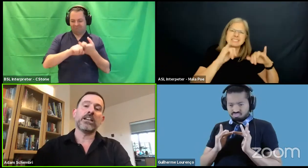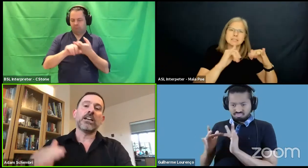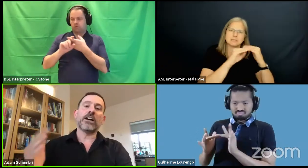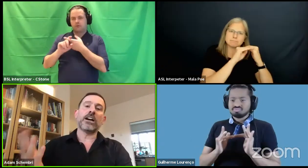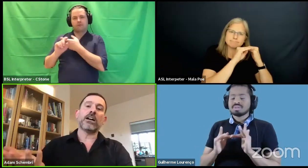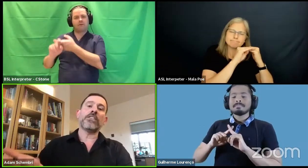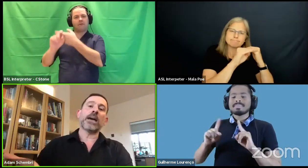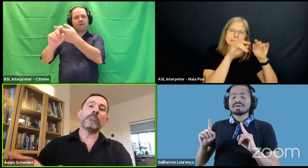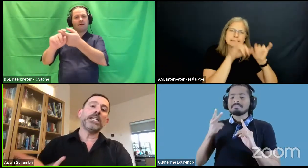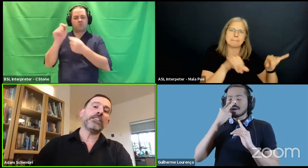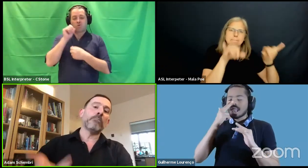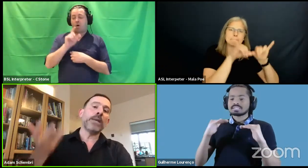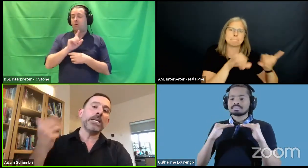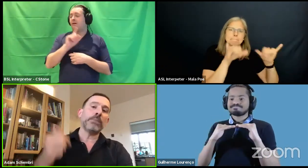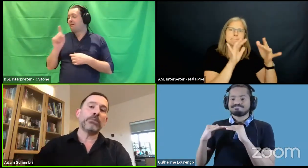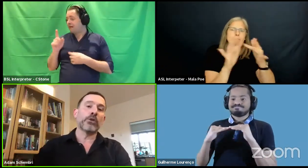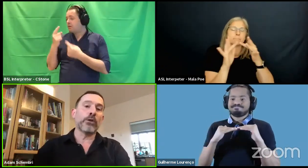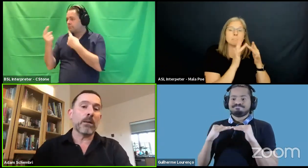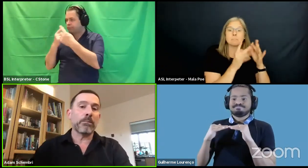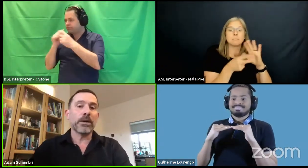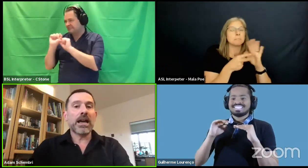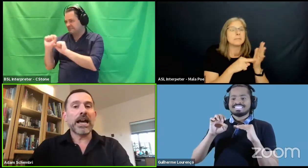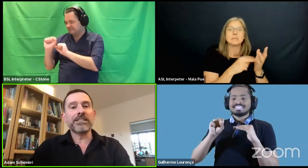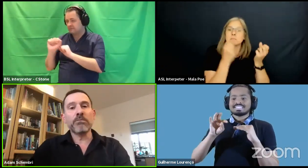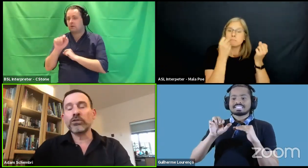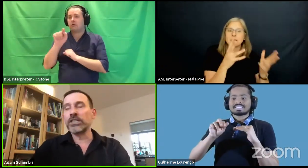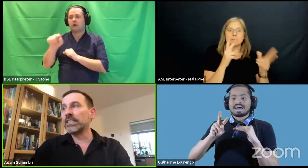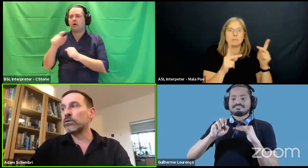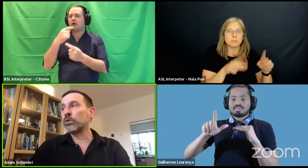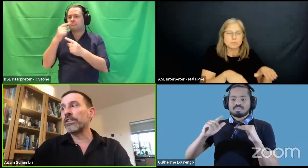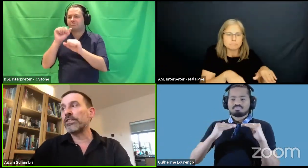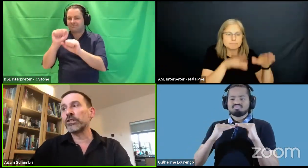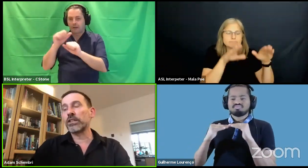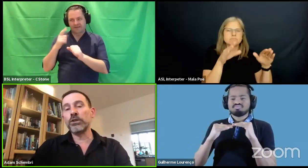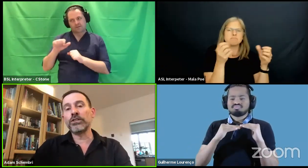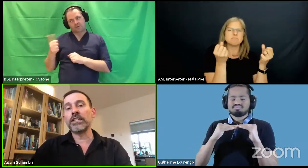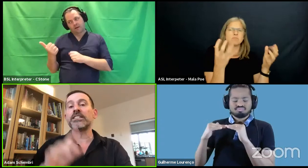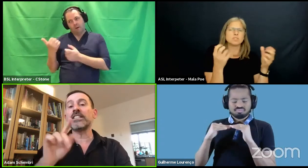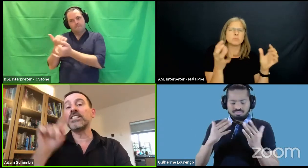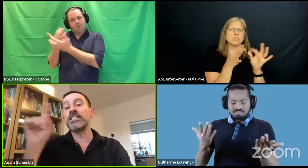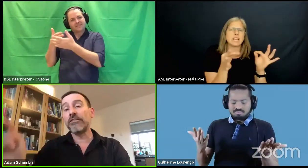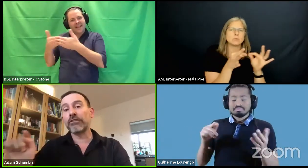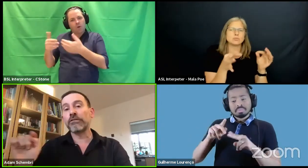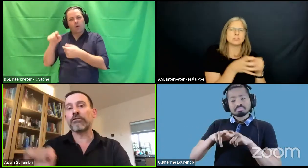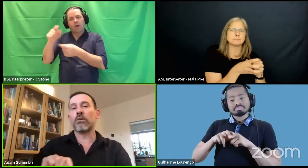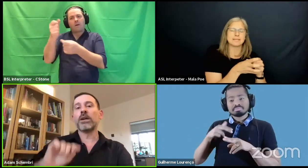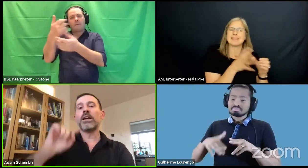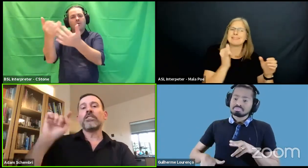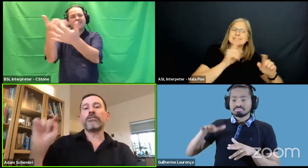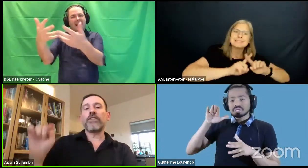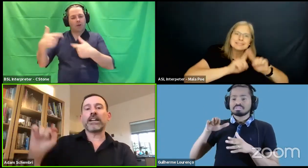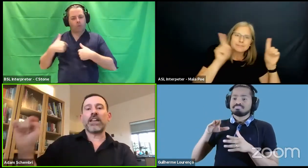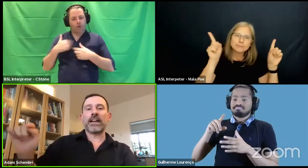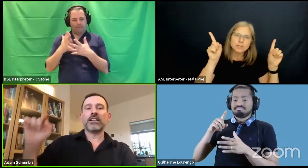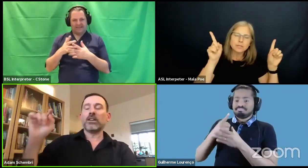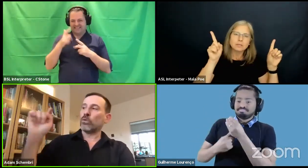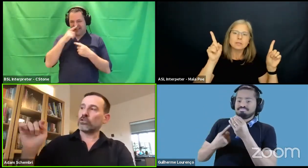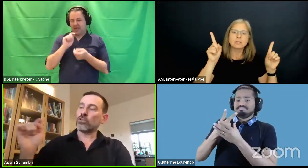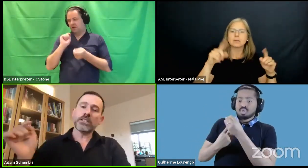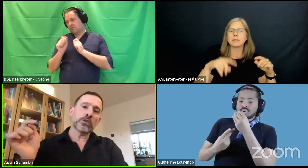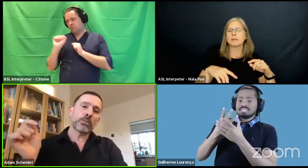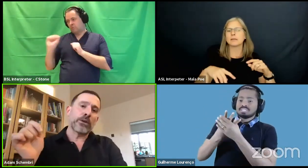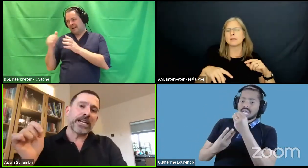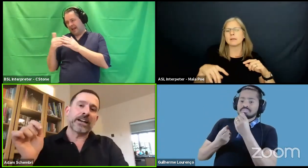contact, that meaning that many people grow up as multilingual within those communities. This is different from the fact that